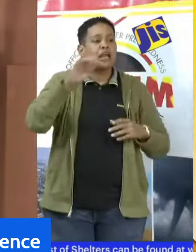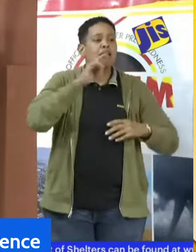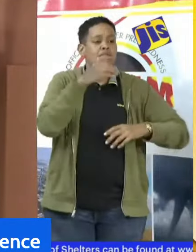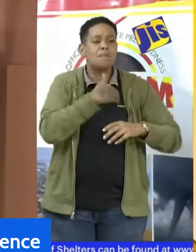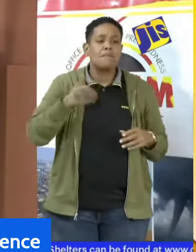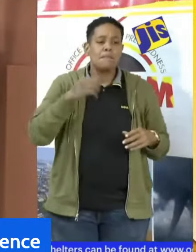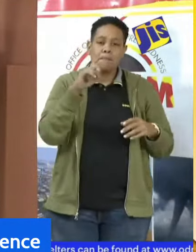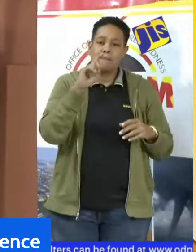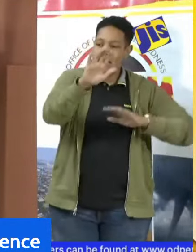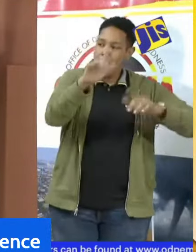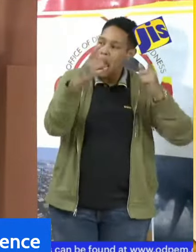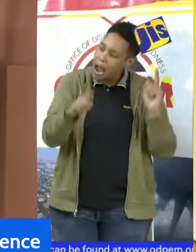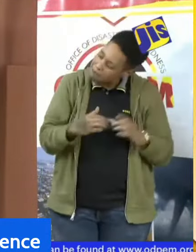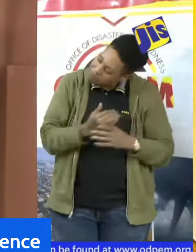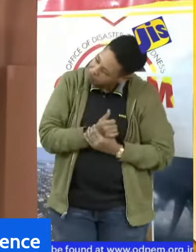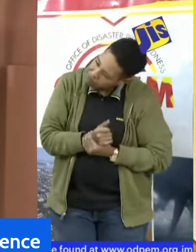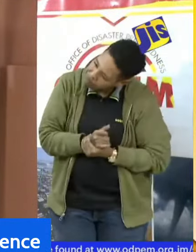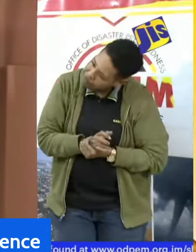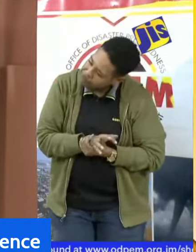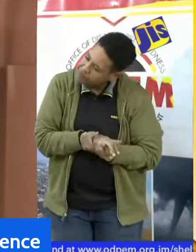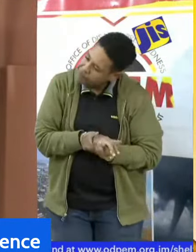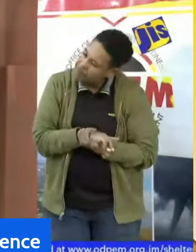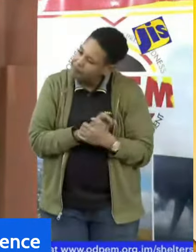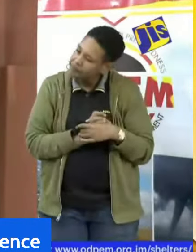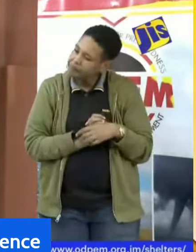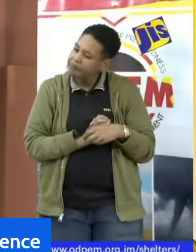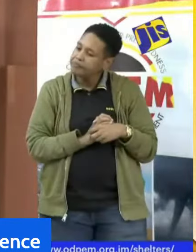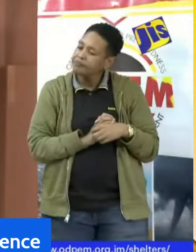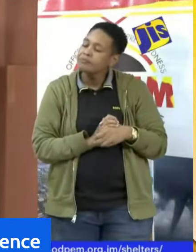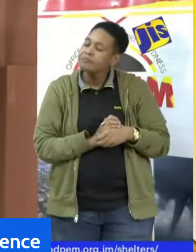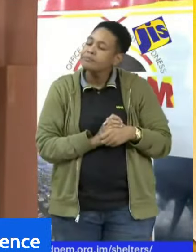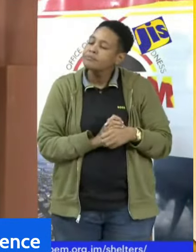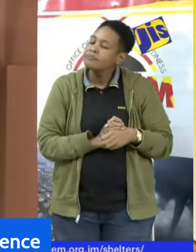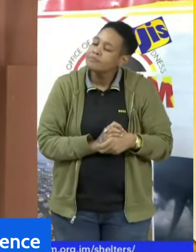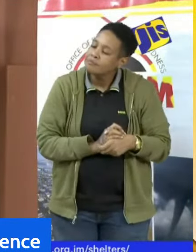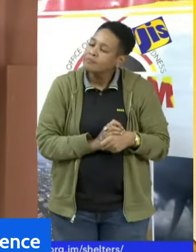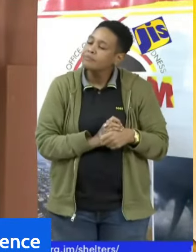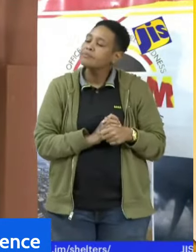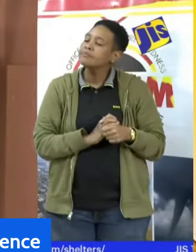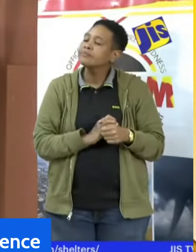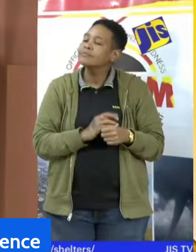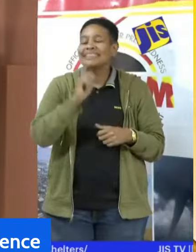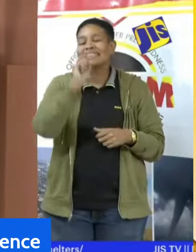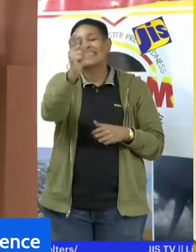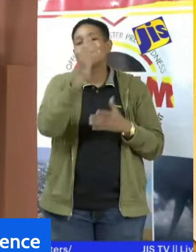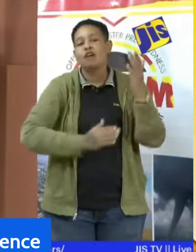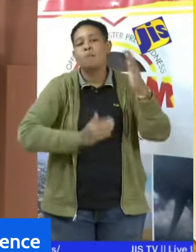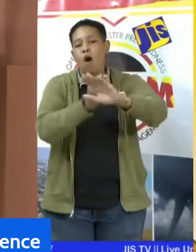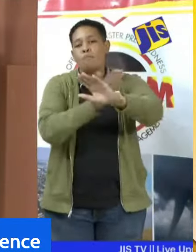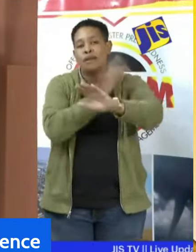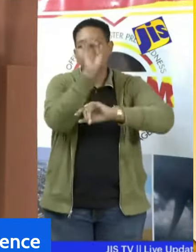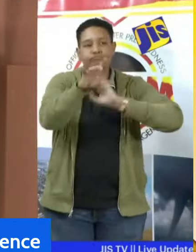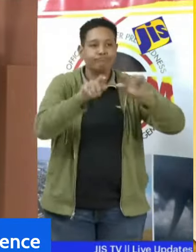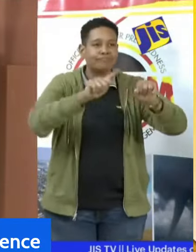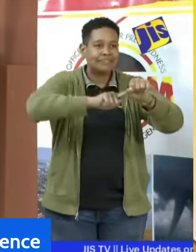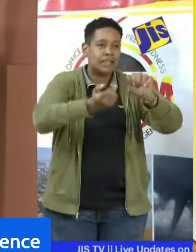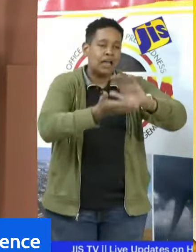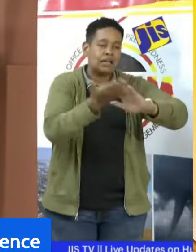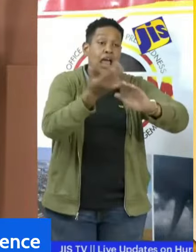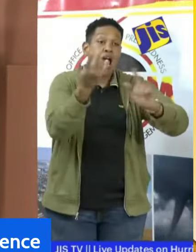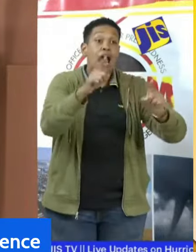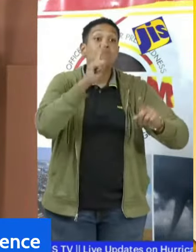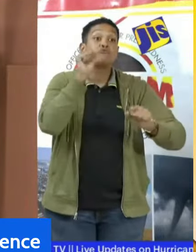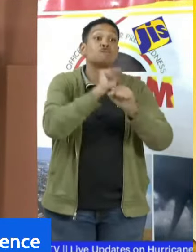media. I want to start off by giving some updates as